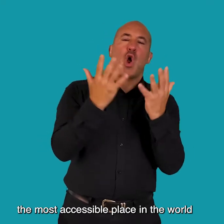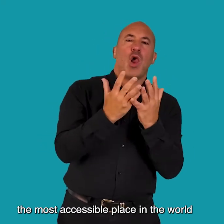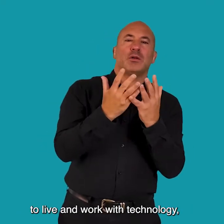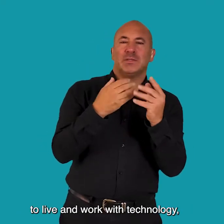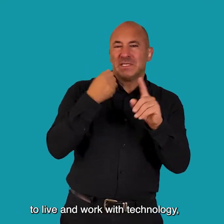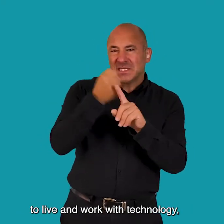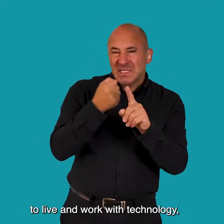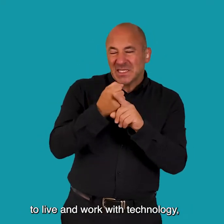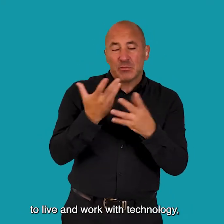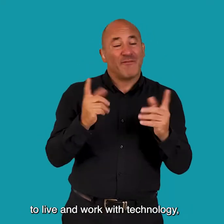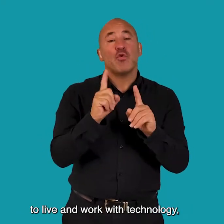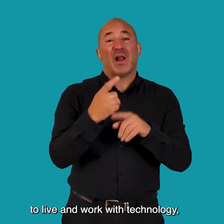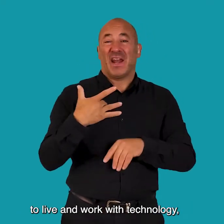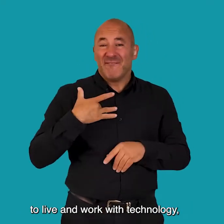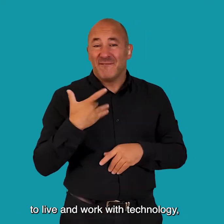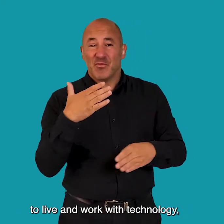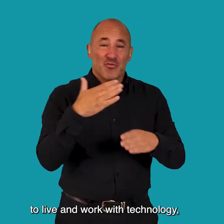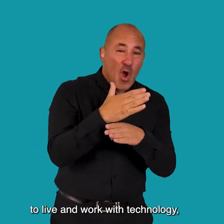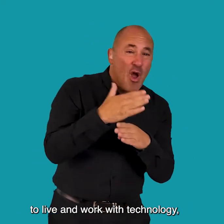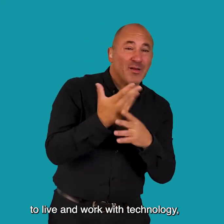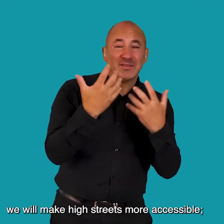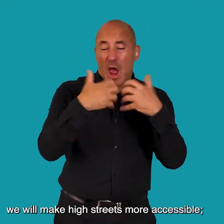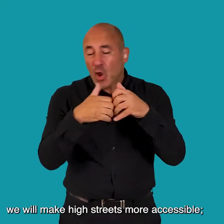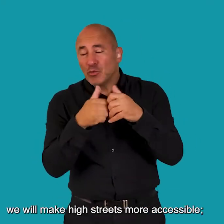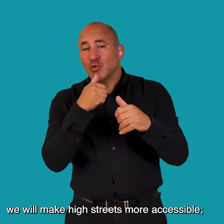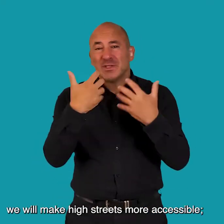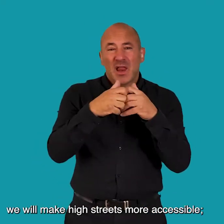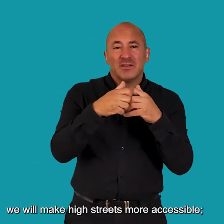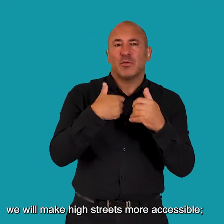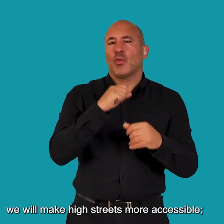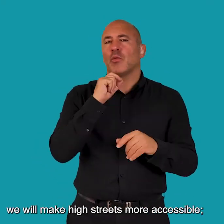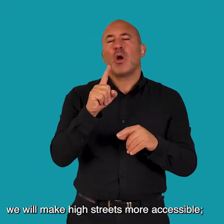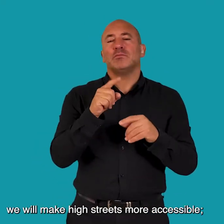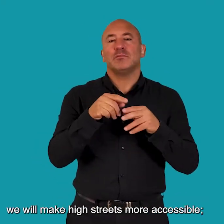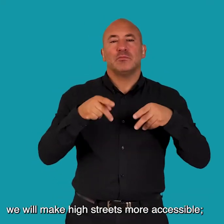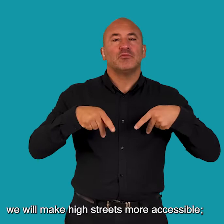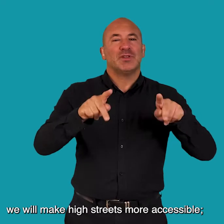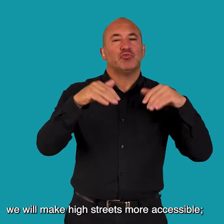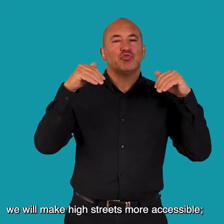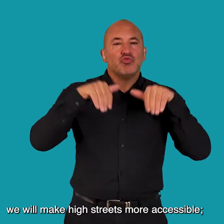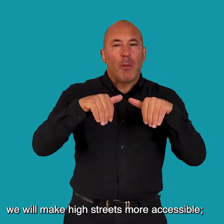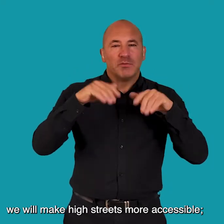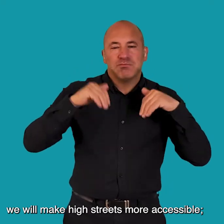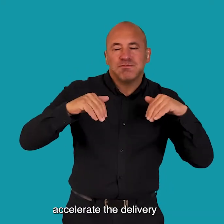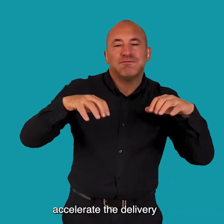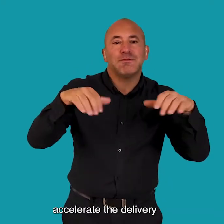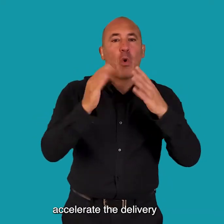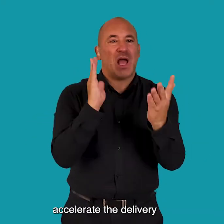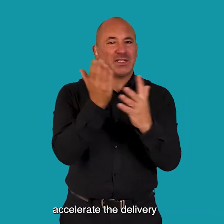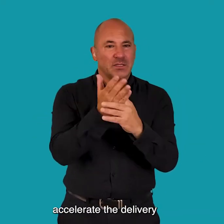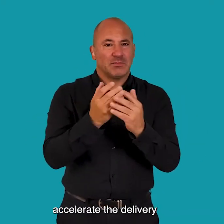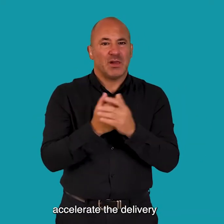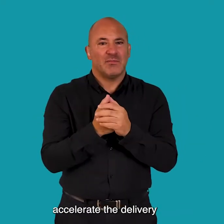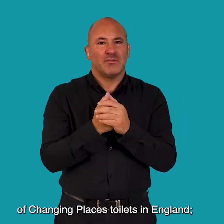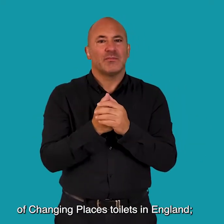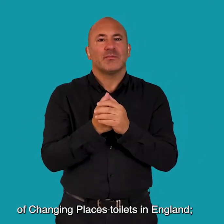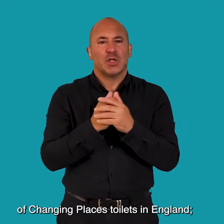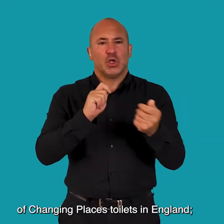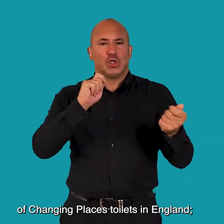to live and work with technology, we will make high streets more accessible. Accelerate the delivery of changing